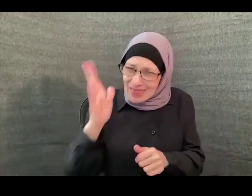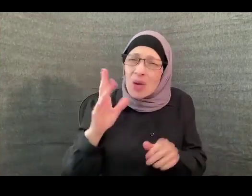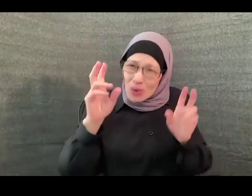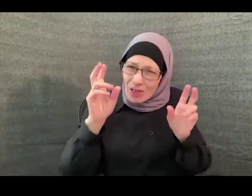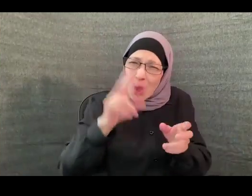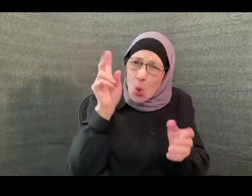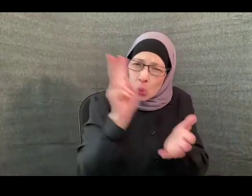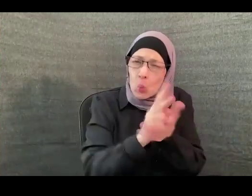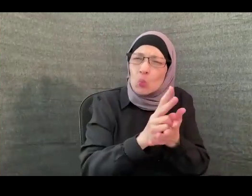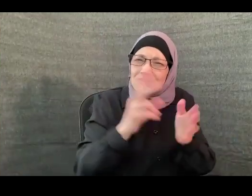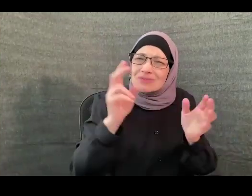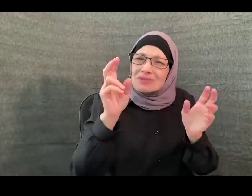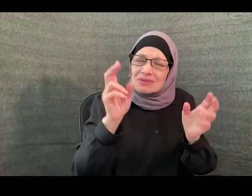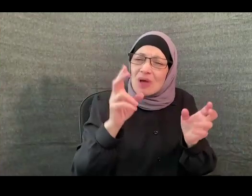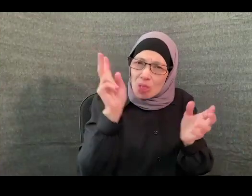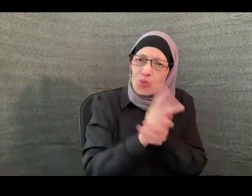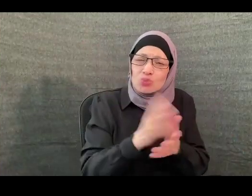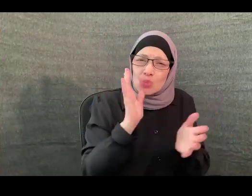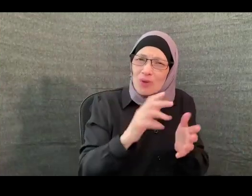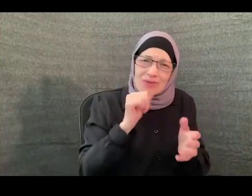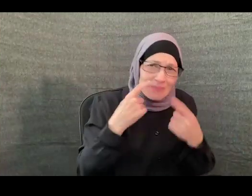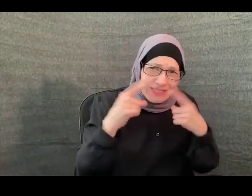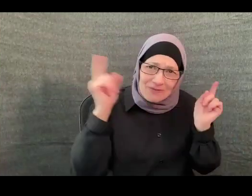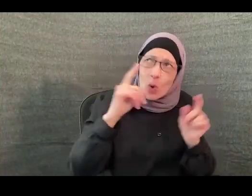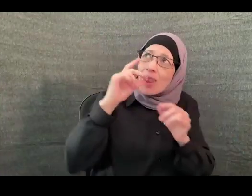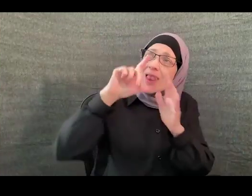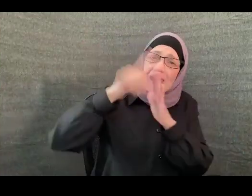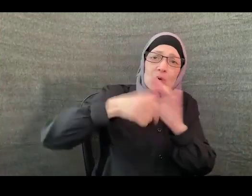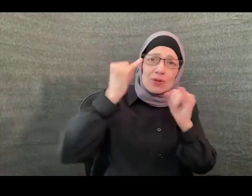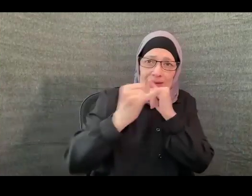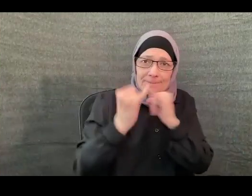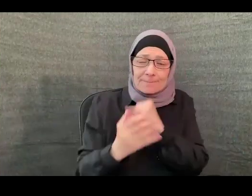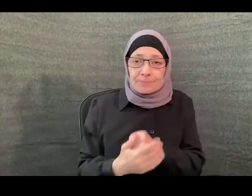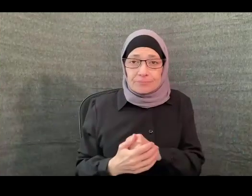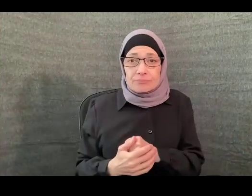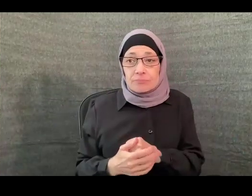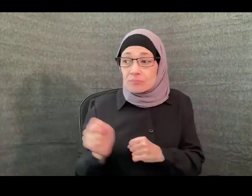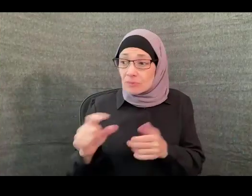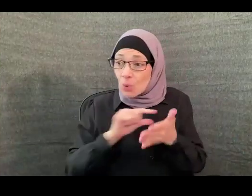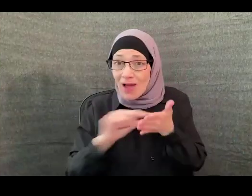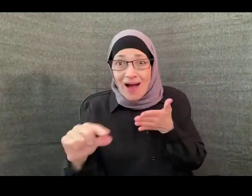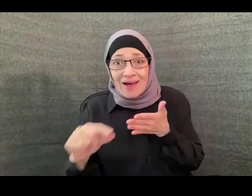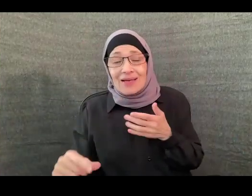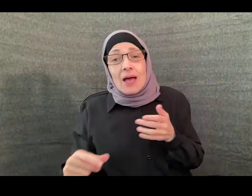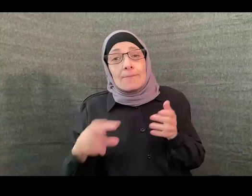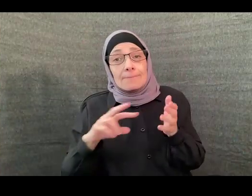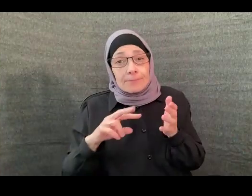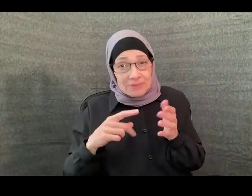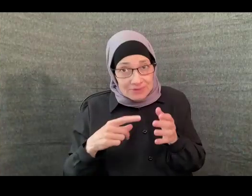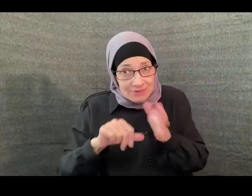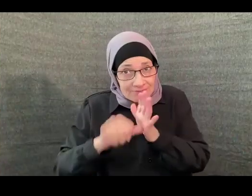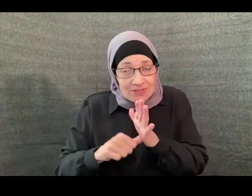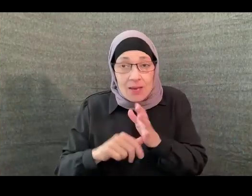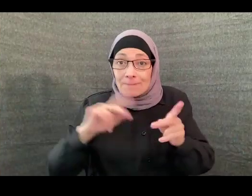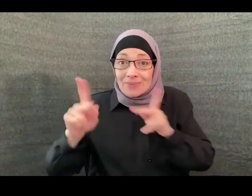So, what is the ayah really talking about? The ayah is saying people who choose the path of paradise